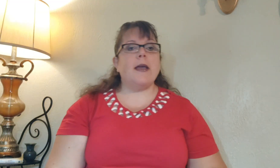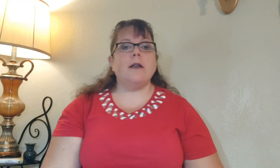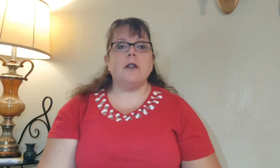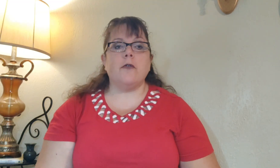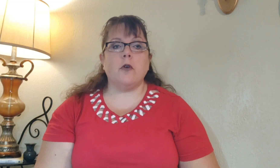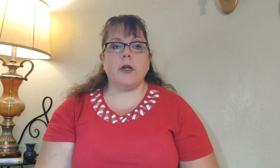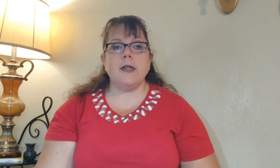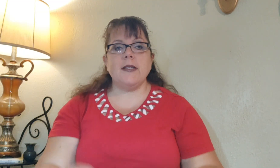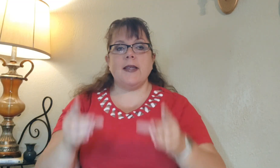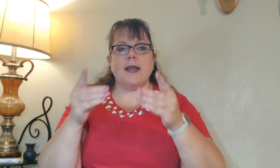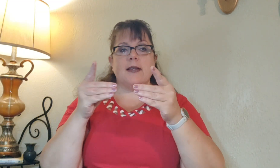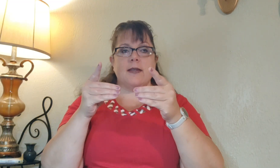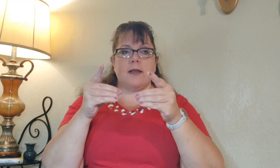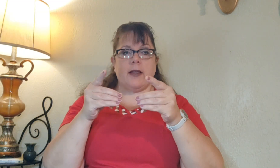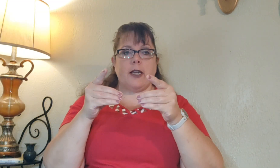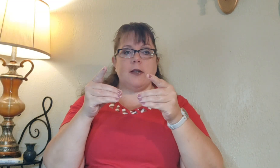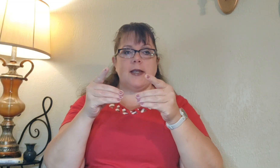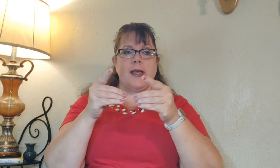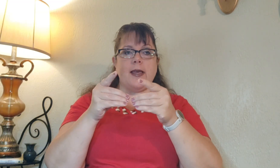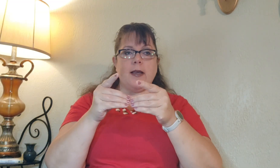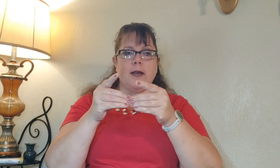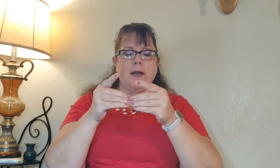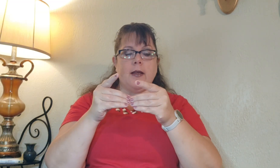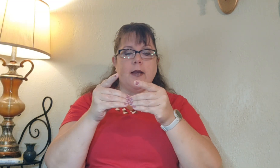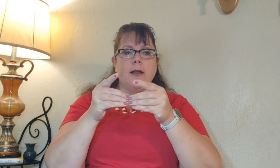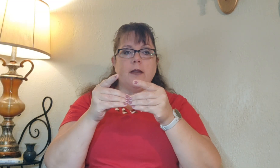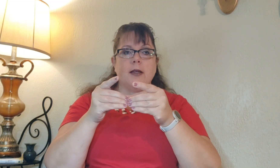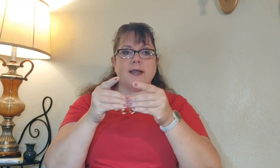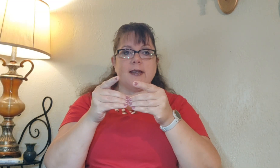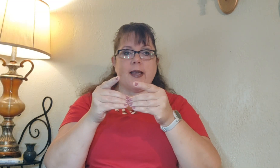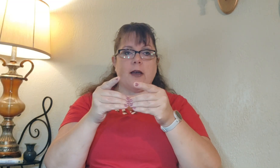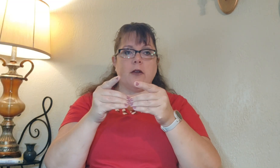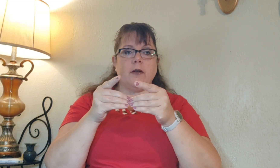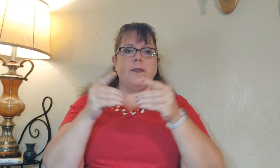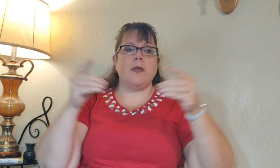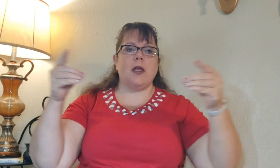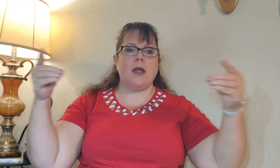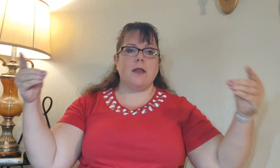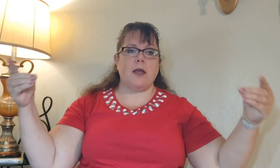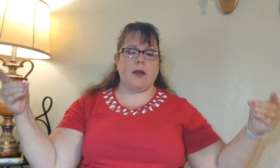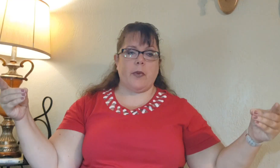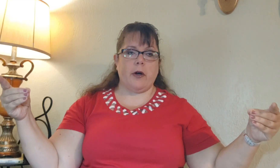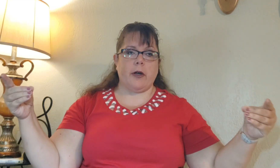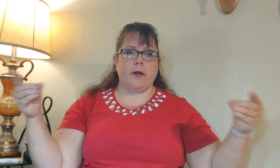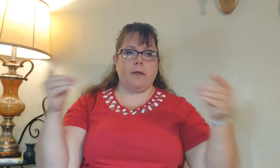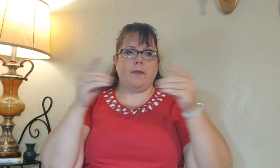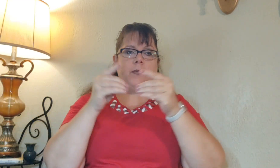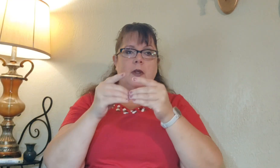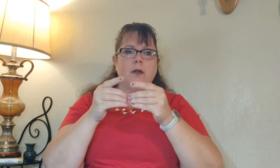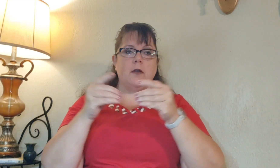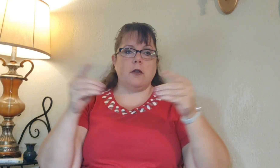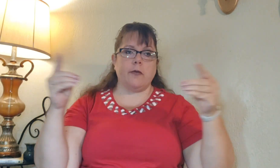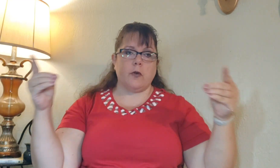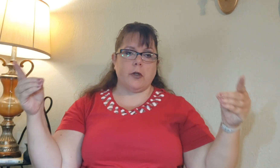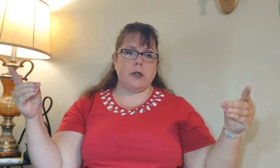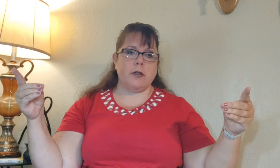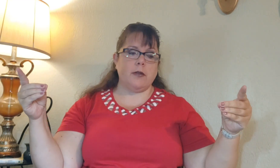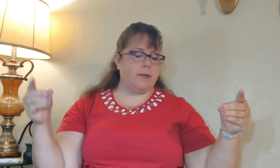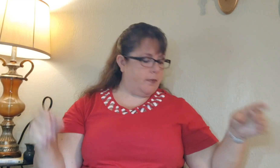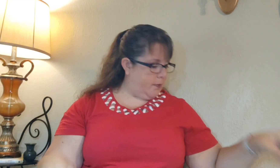And divorce is the letter D, is together and then apart. Divorce.